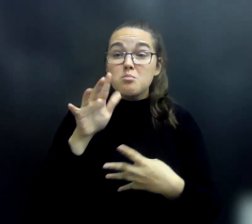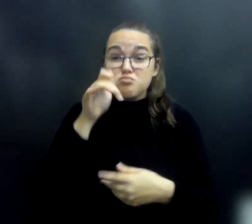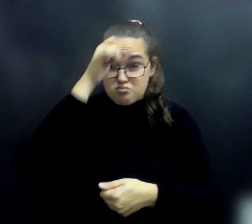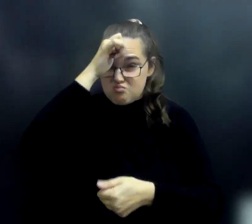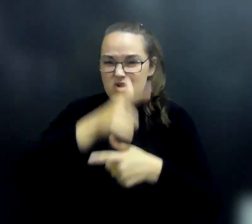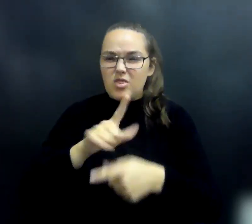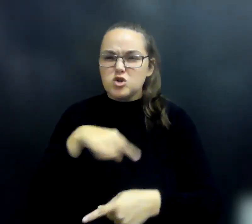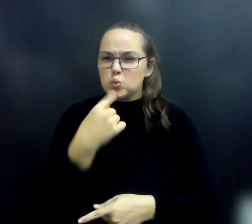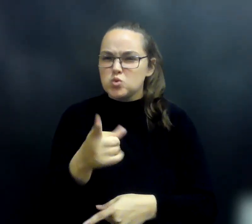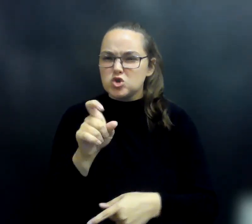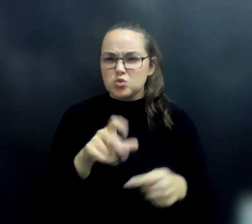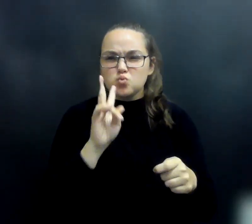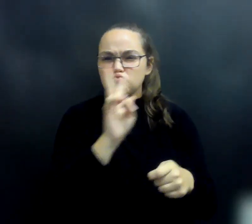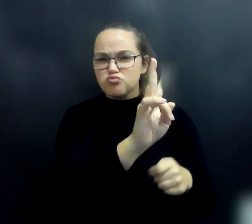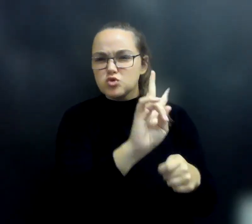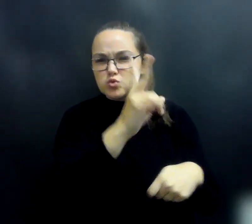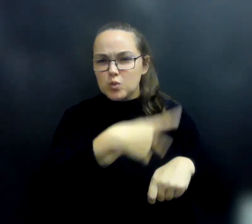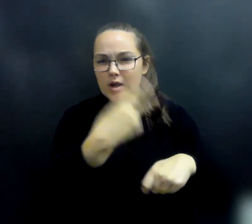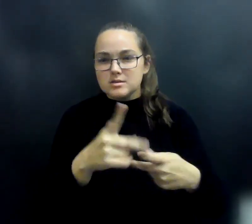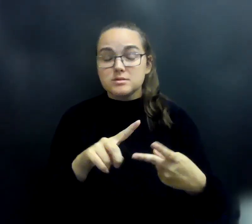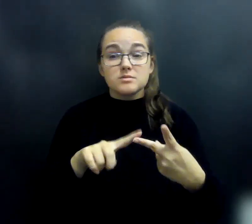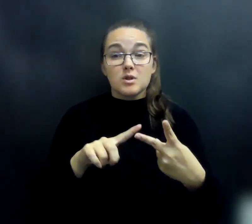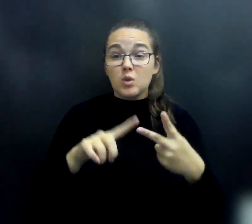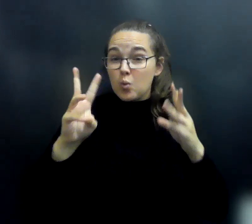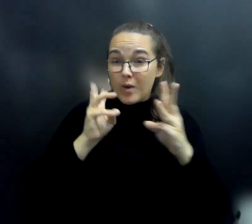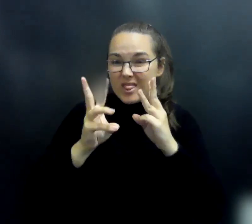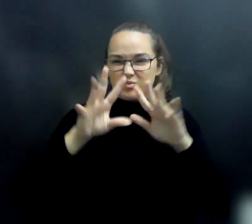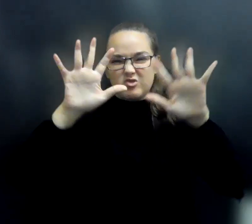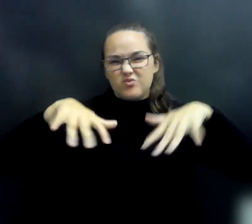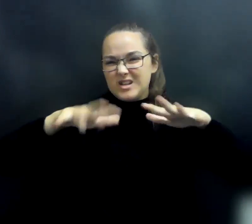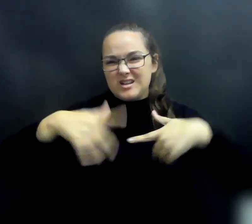weather was too rainy for her to see. C. On the first night she did